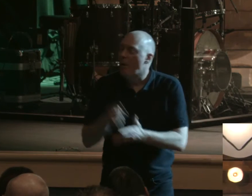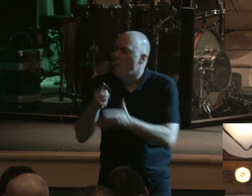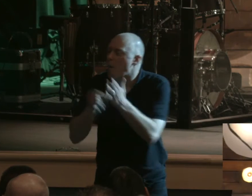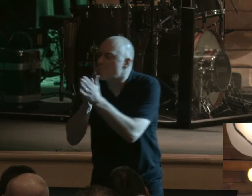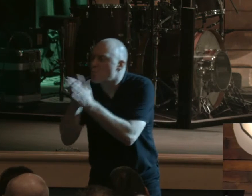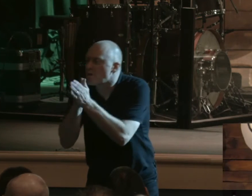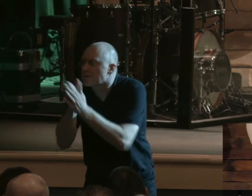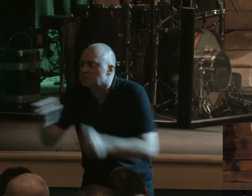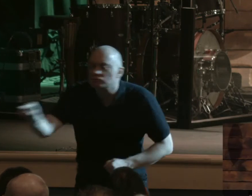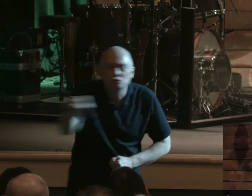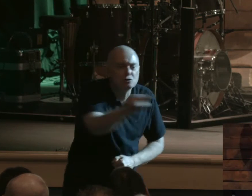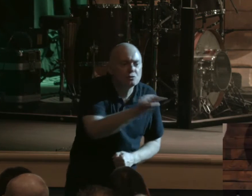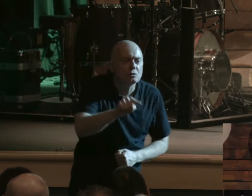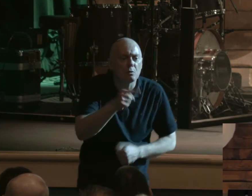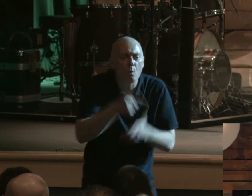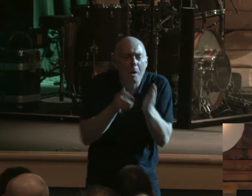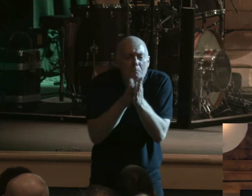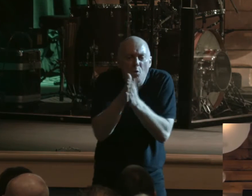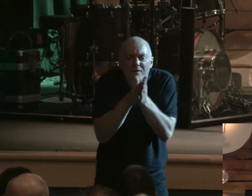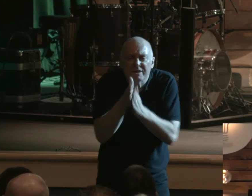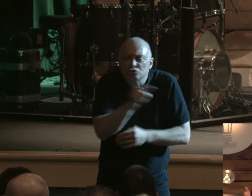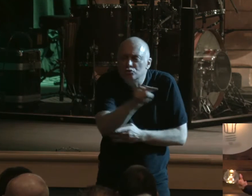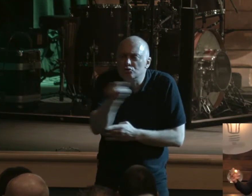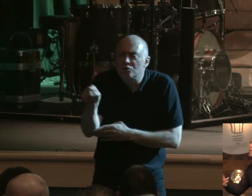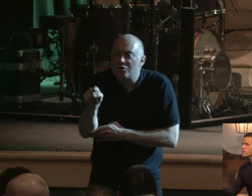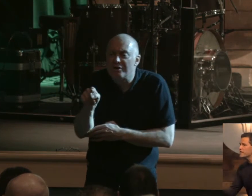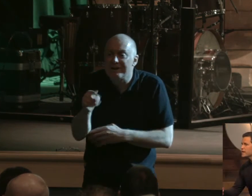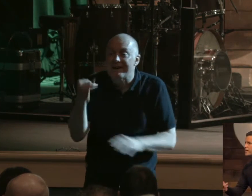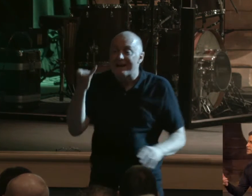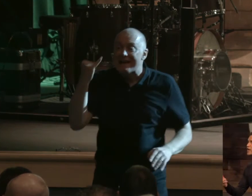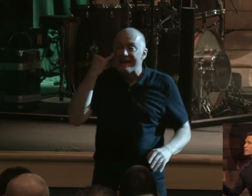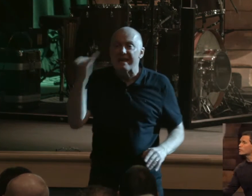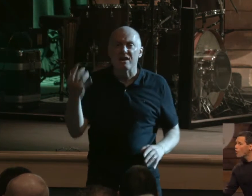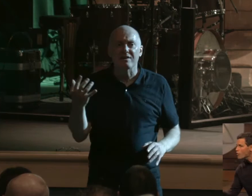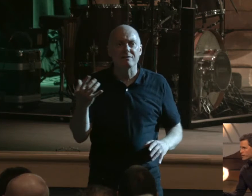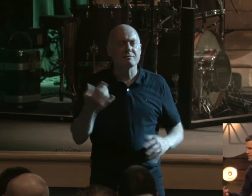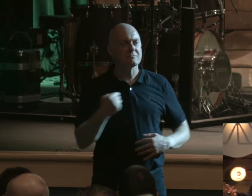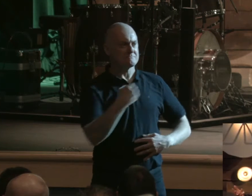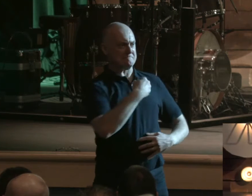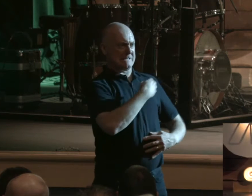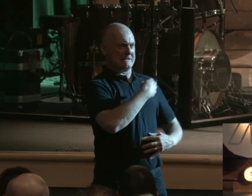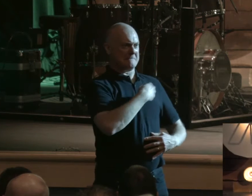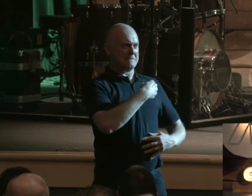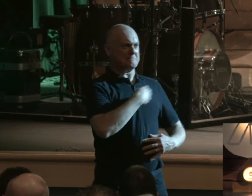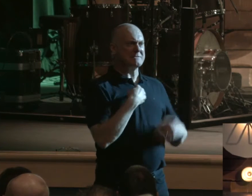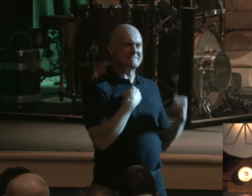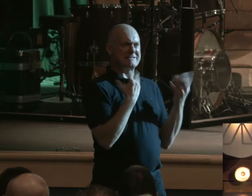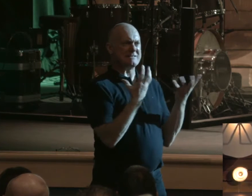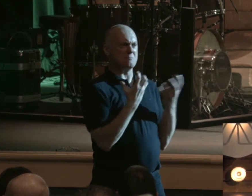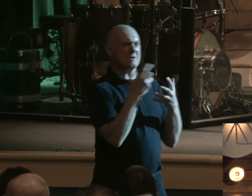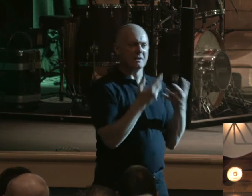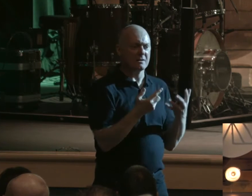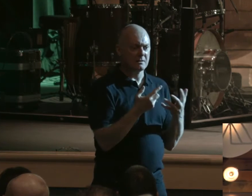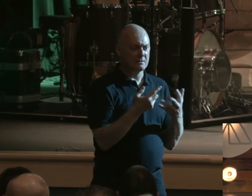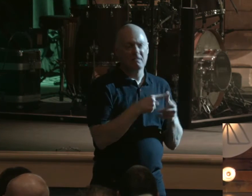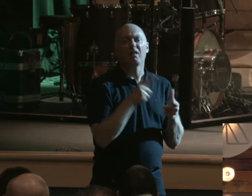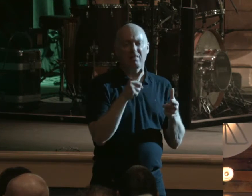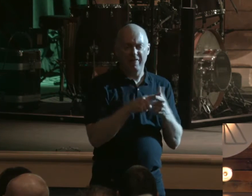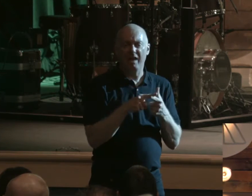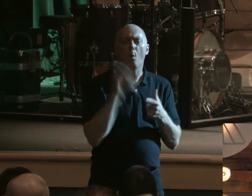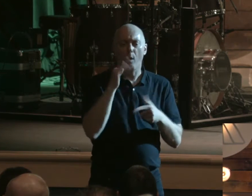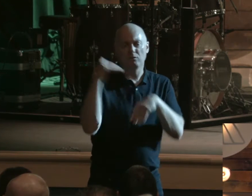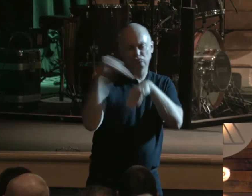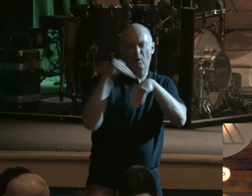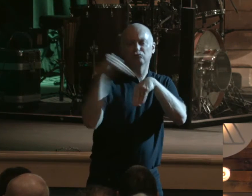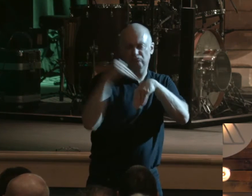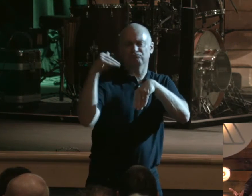you? What motivates you? If we're motivated by self-glory, then these will distract us all the